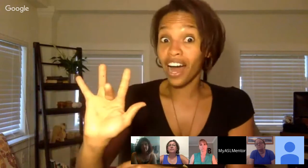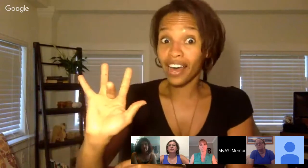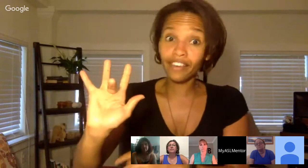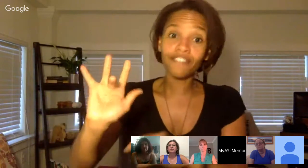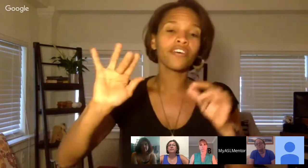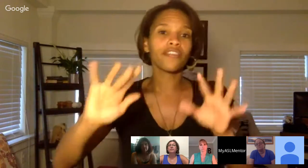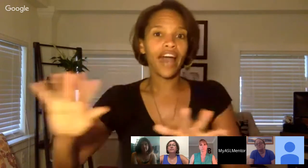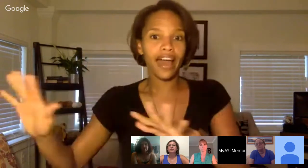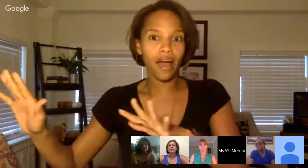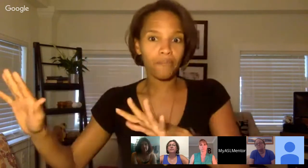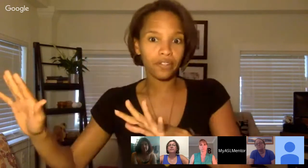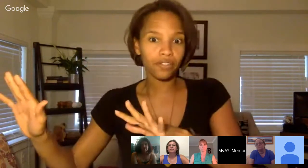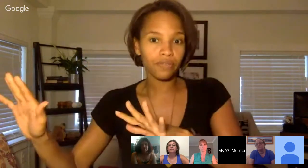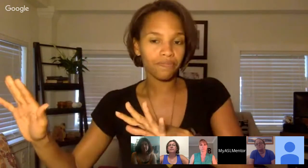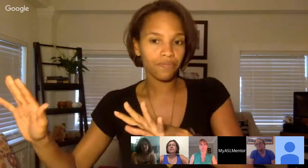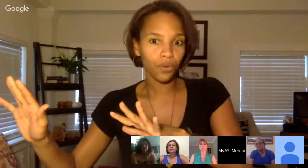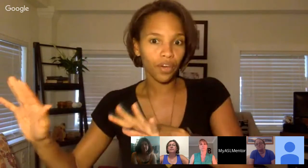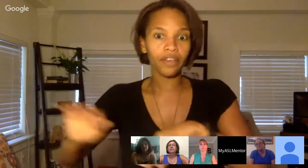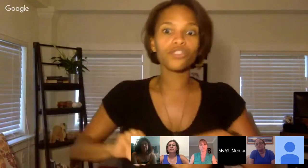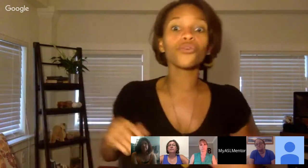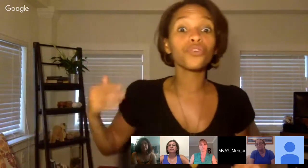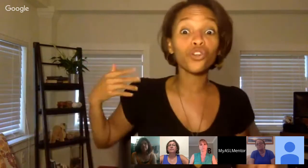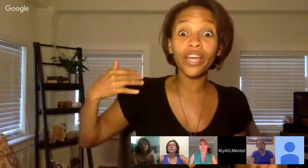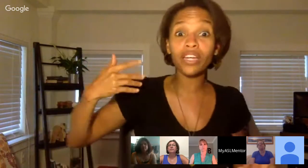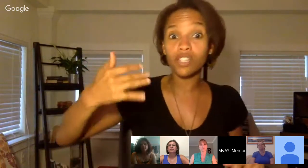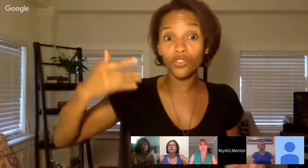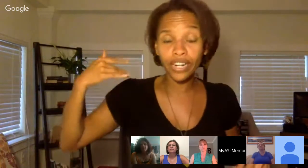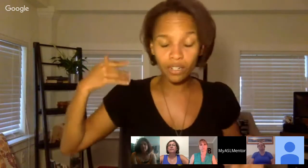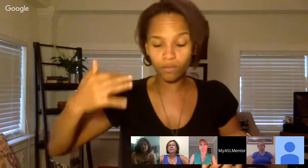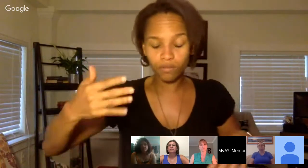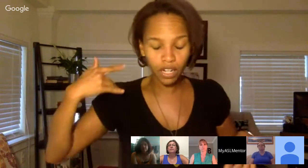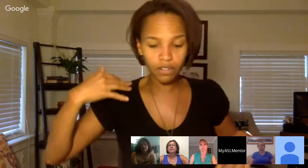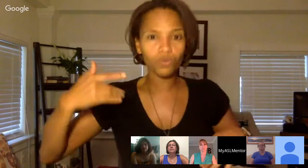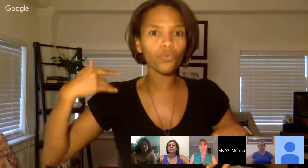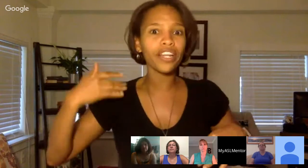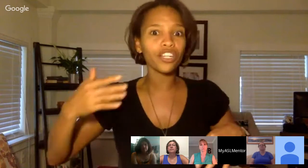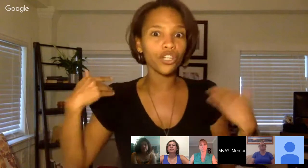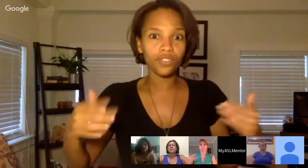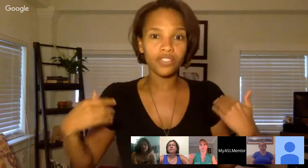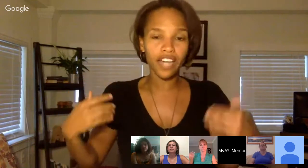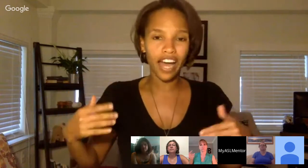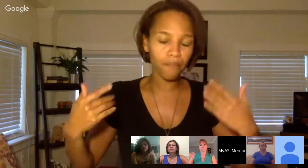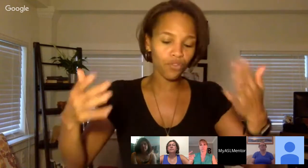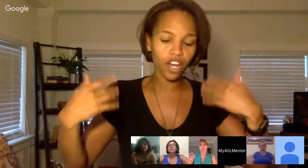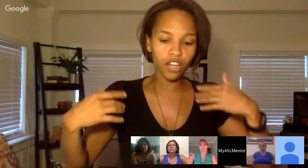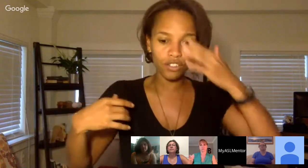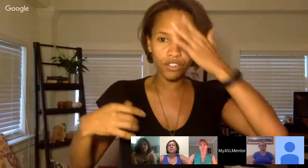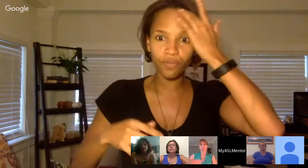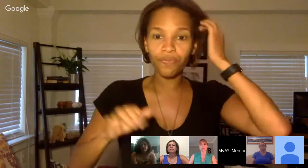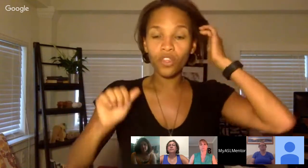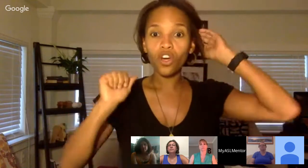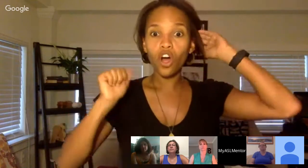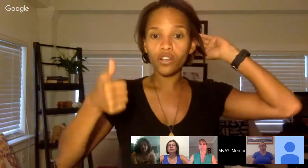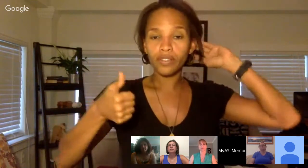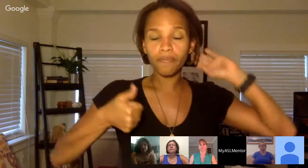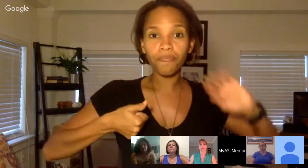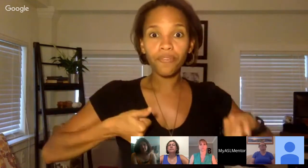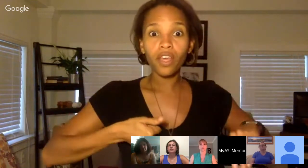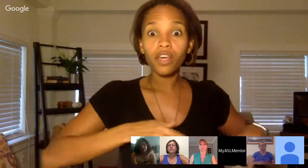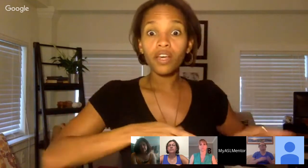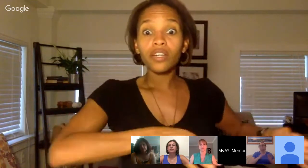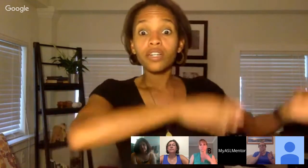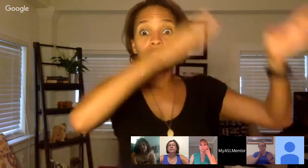25, that happened, okay? So great way to show time moving on too.